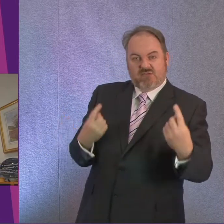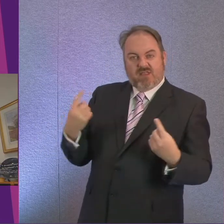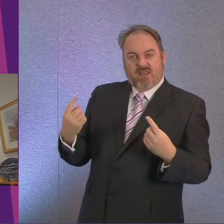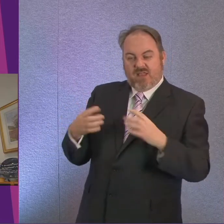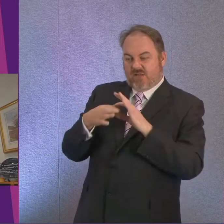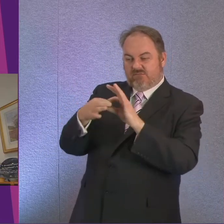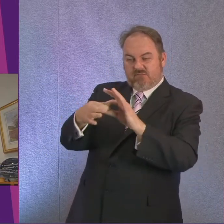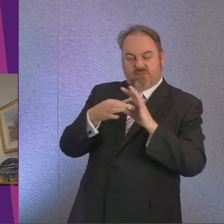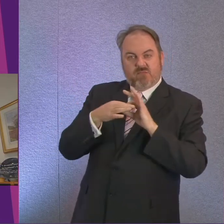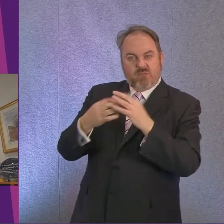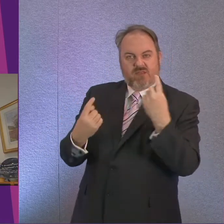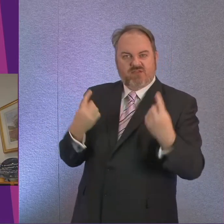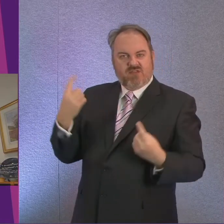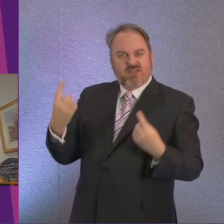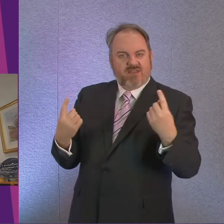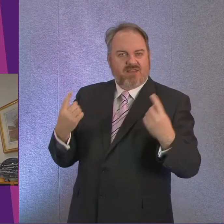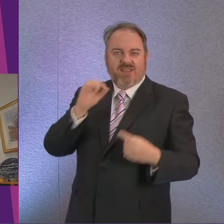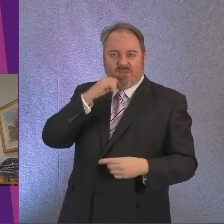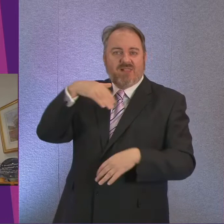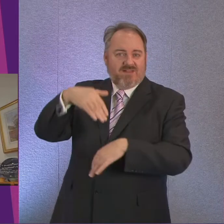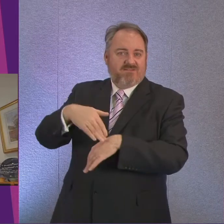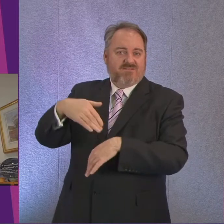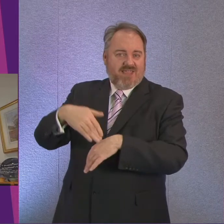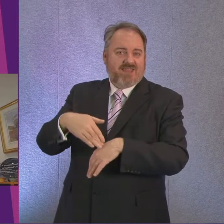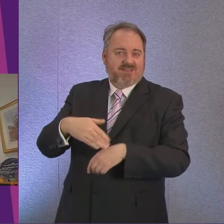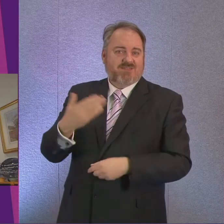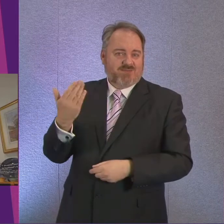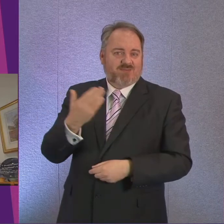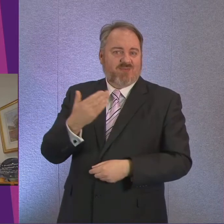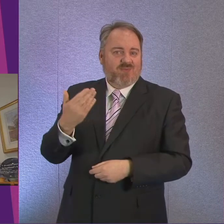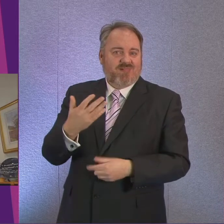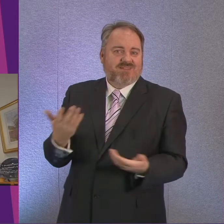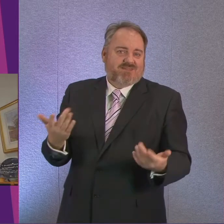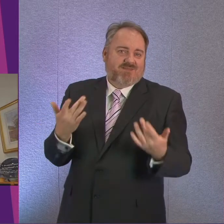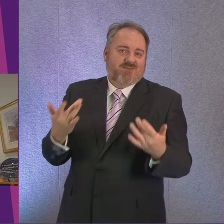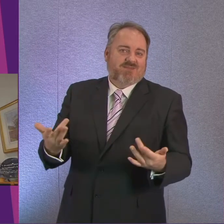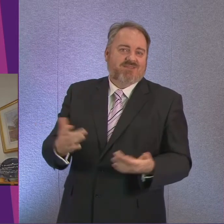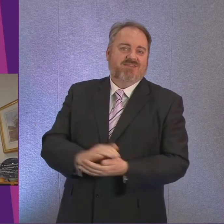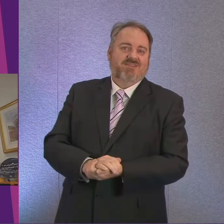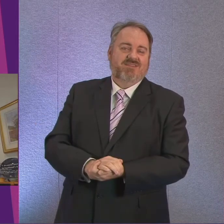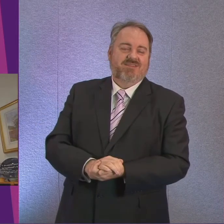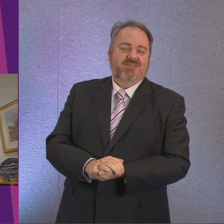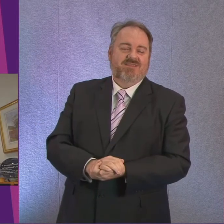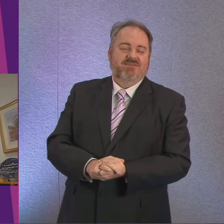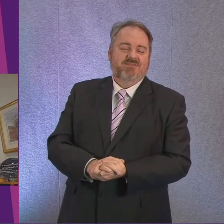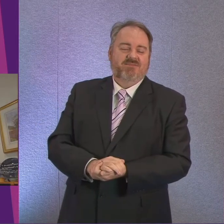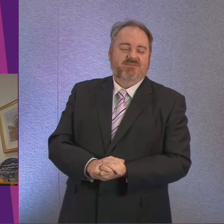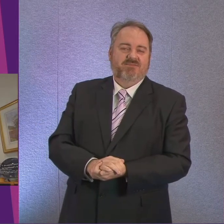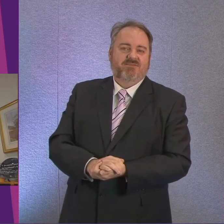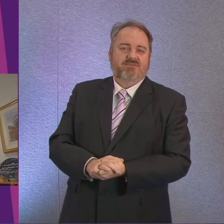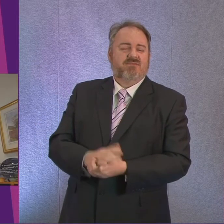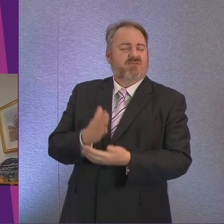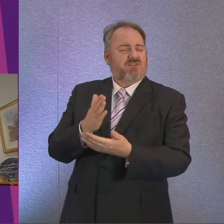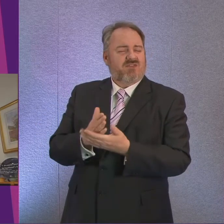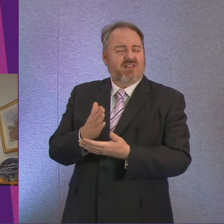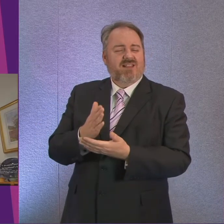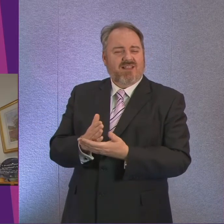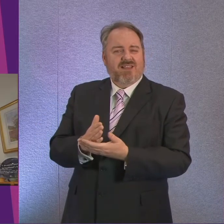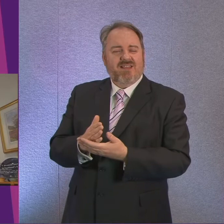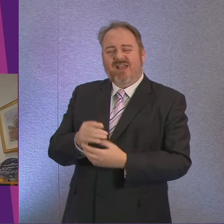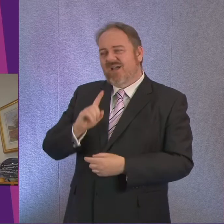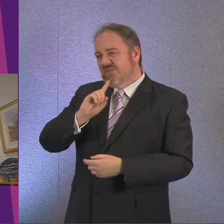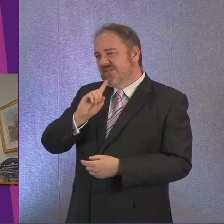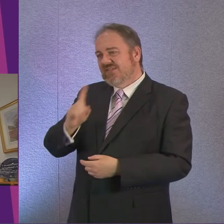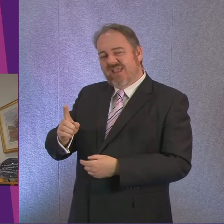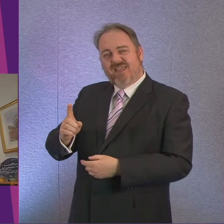future, there will obviously be implications of that for the way in which we organise and run our schools. Now, the assurance I would give to